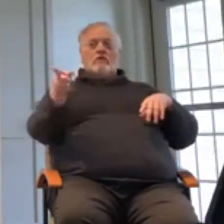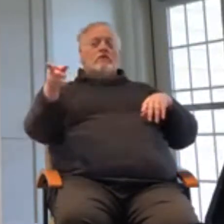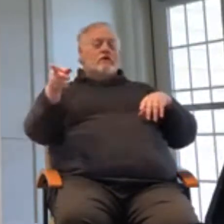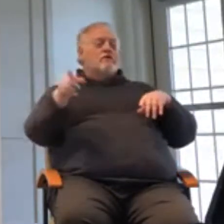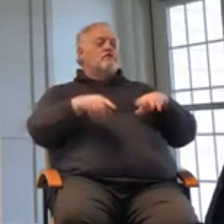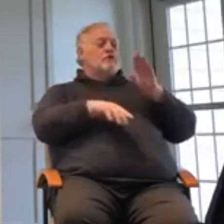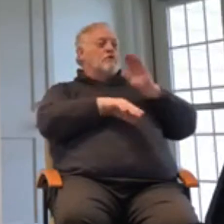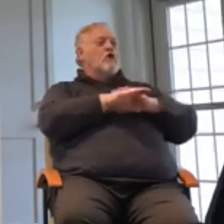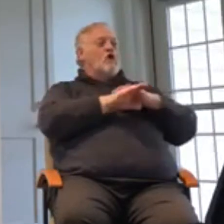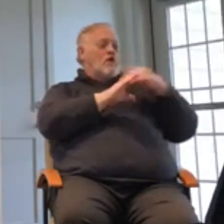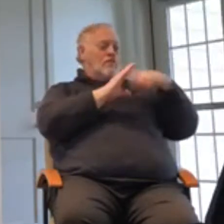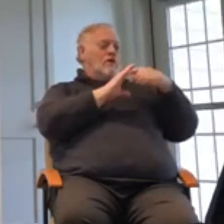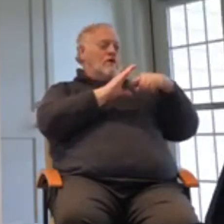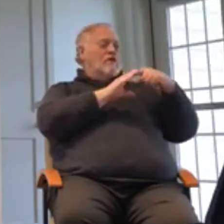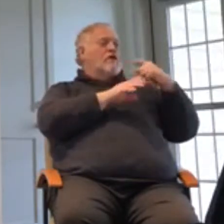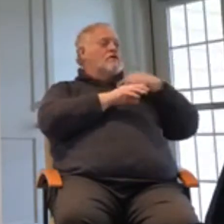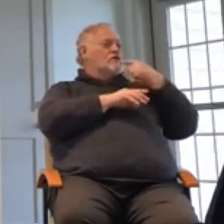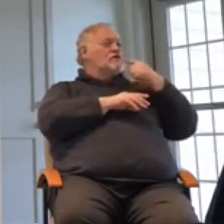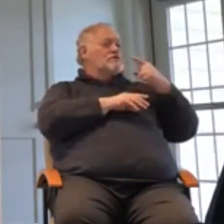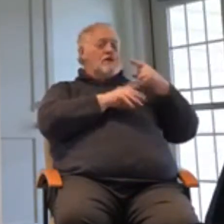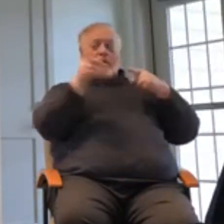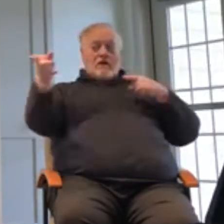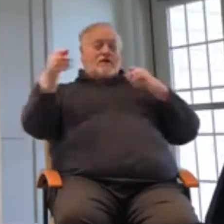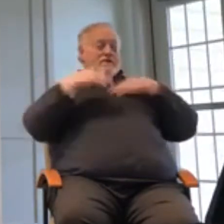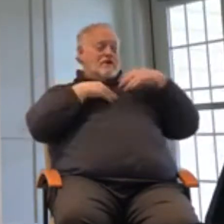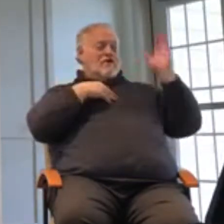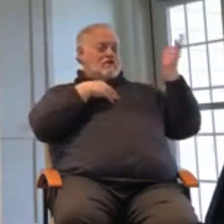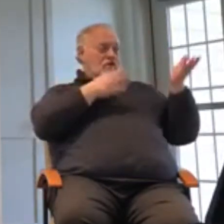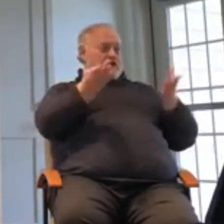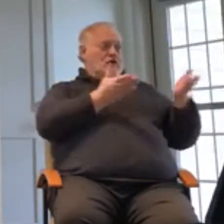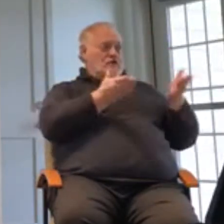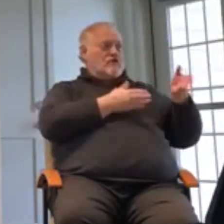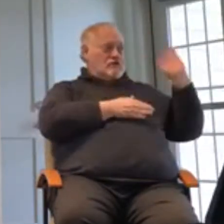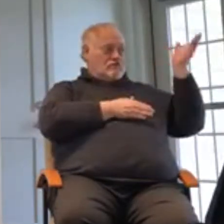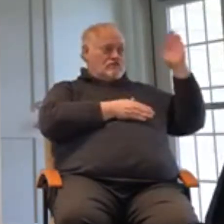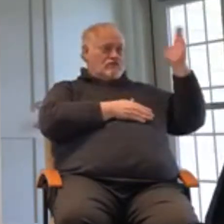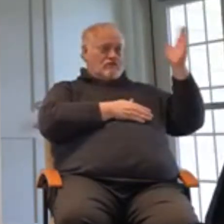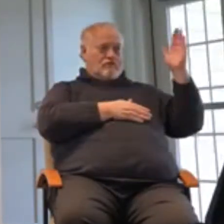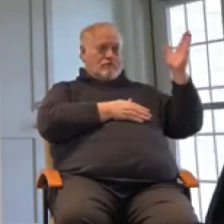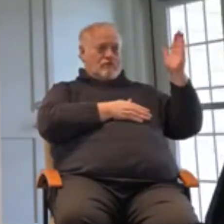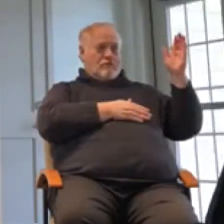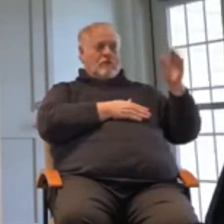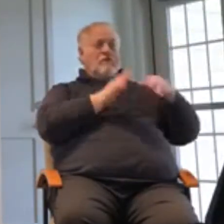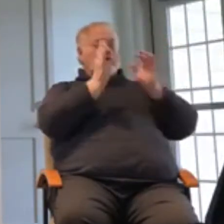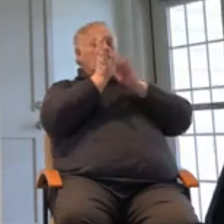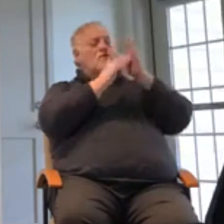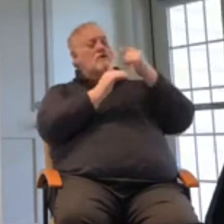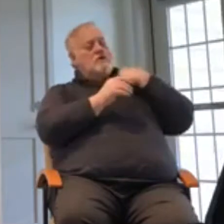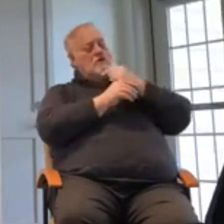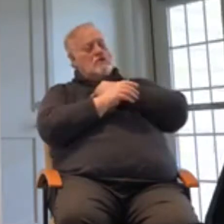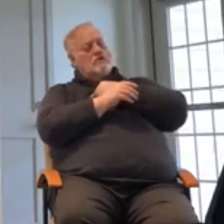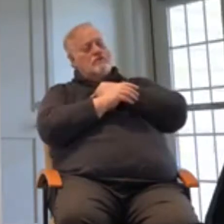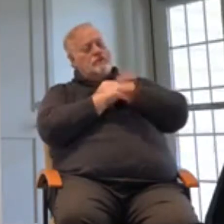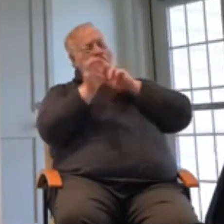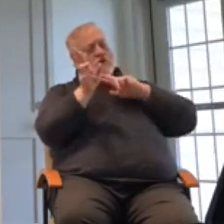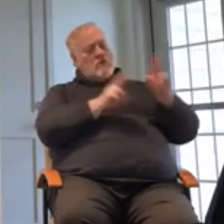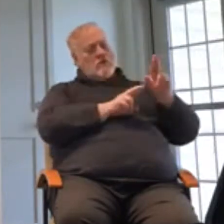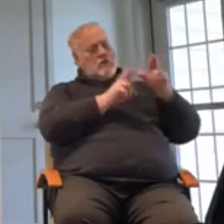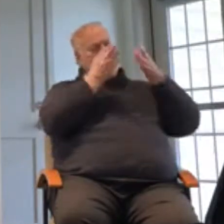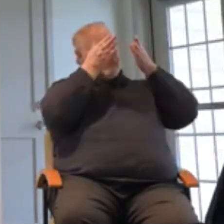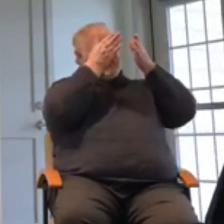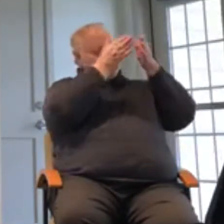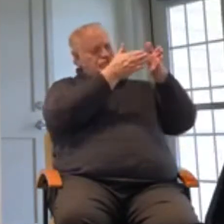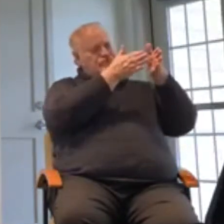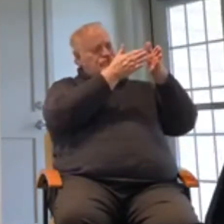service. And we love you, sister, and we're praying for you and your battle with cancer. And Jesus, as we get ready to